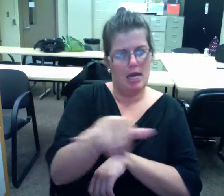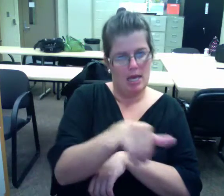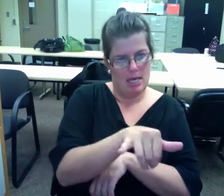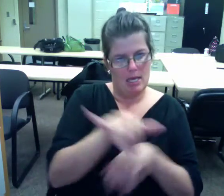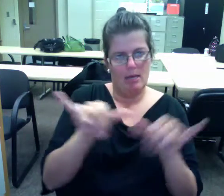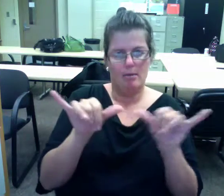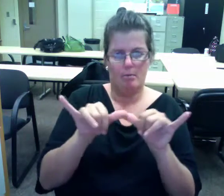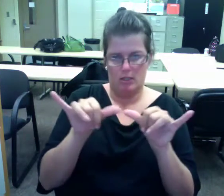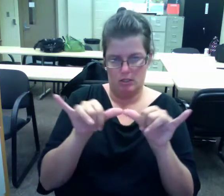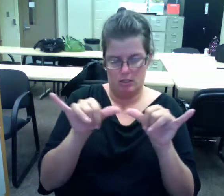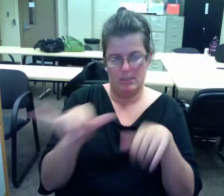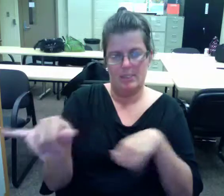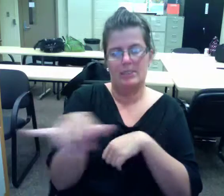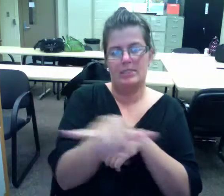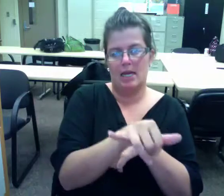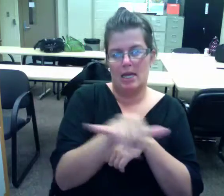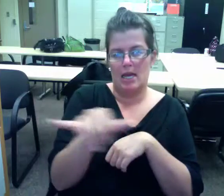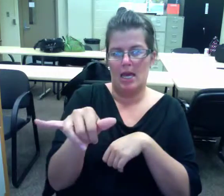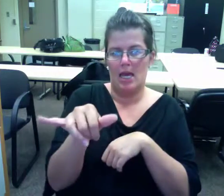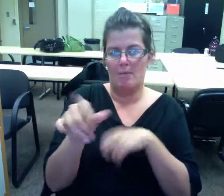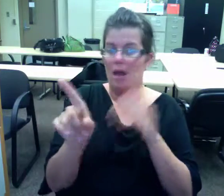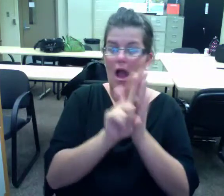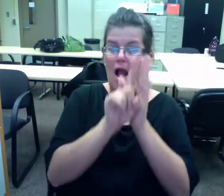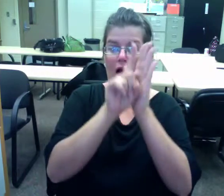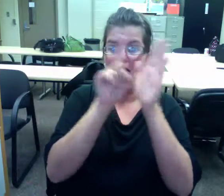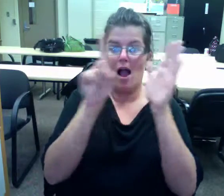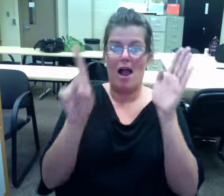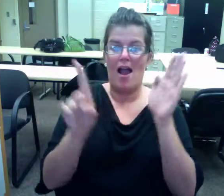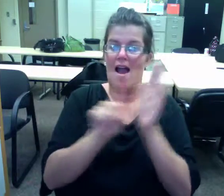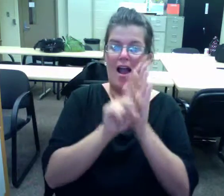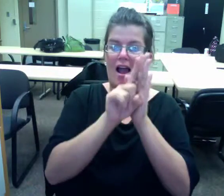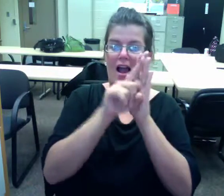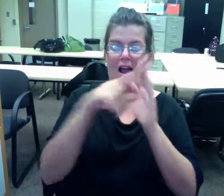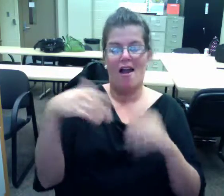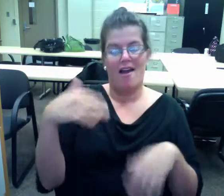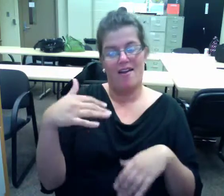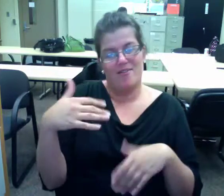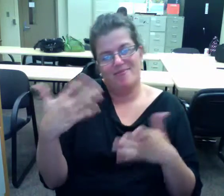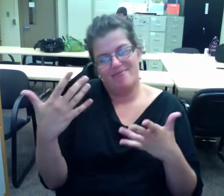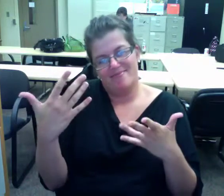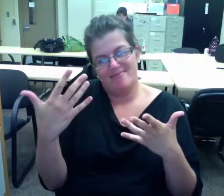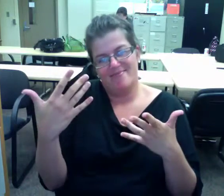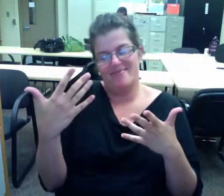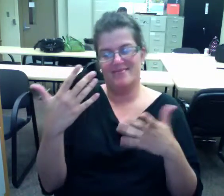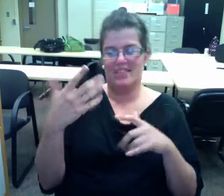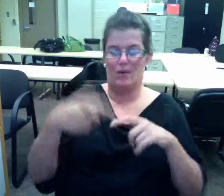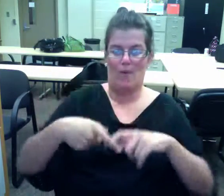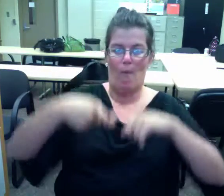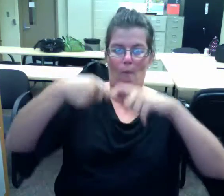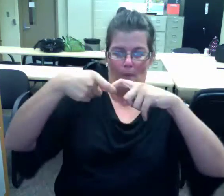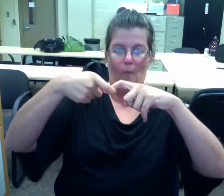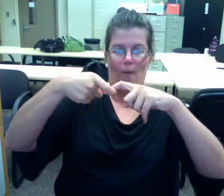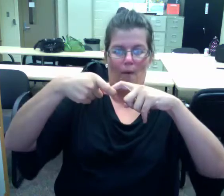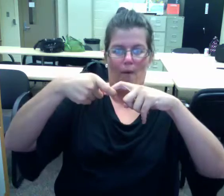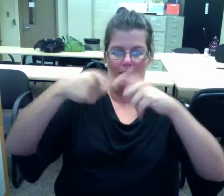Oops, there's the bell. We'll just have to pick up where we left off tomorrow. And we